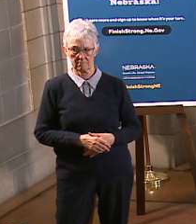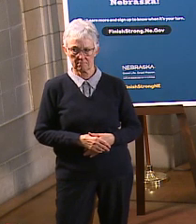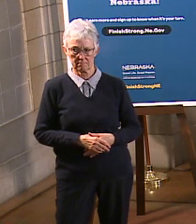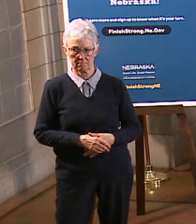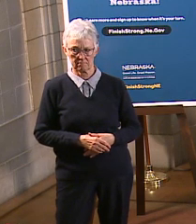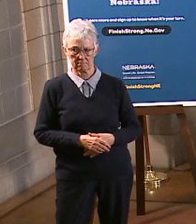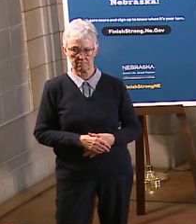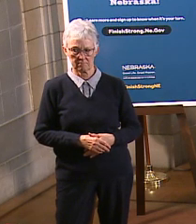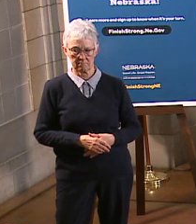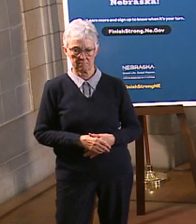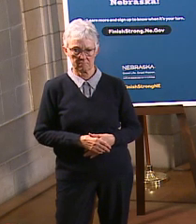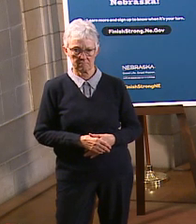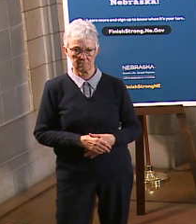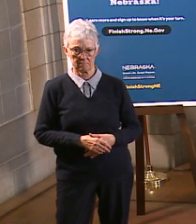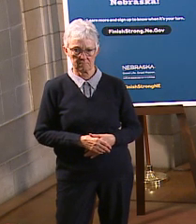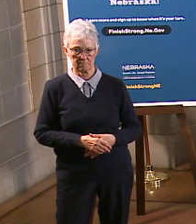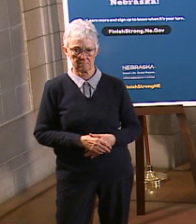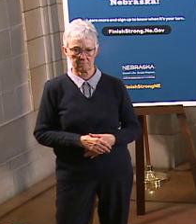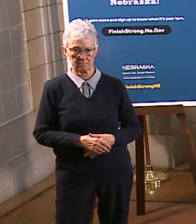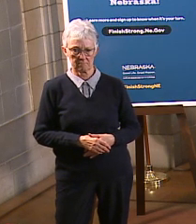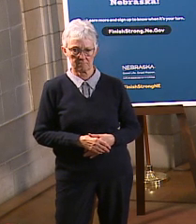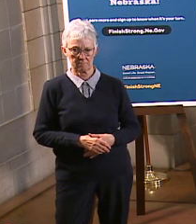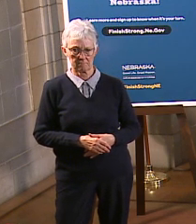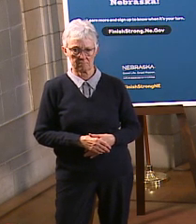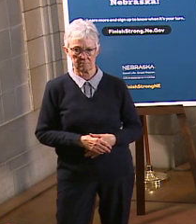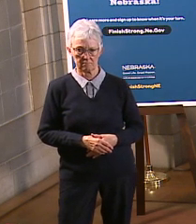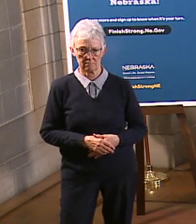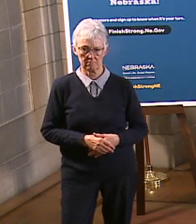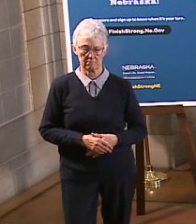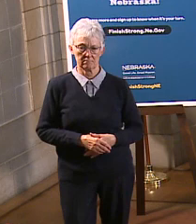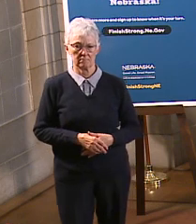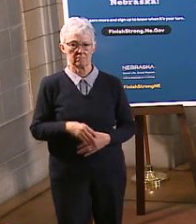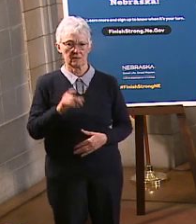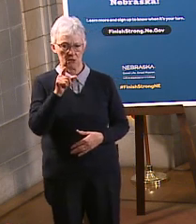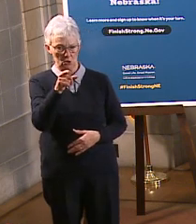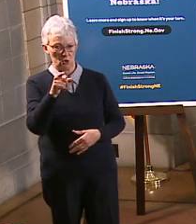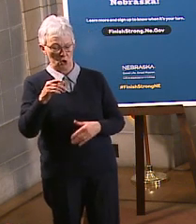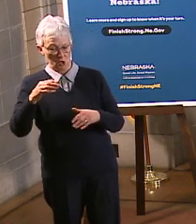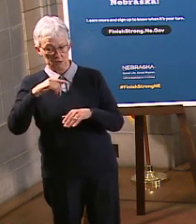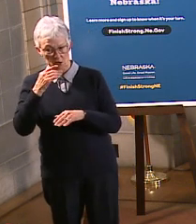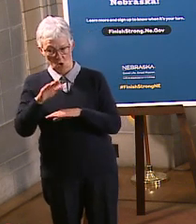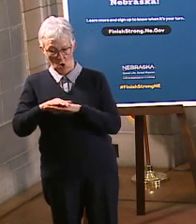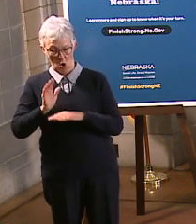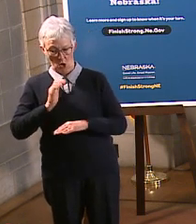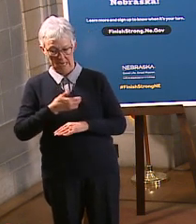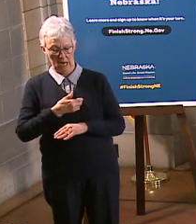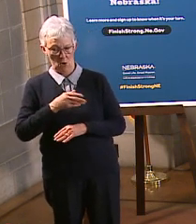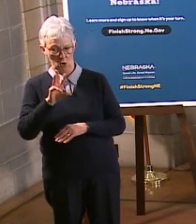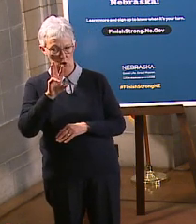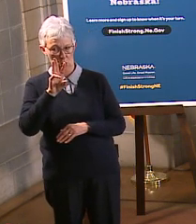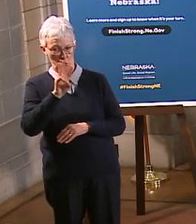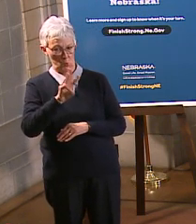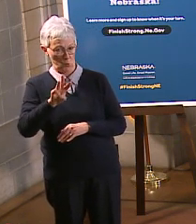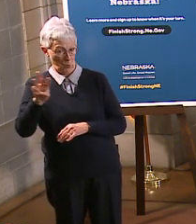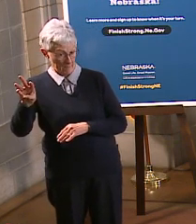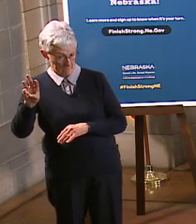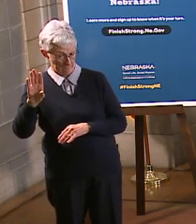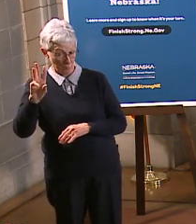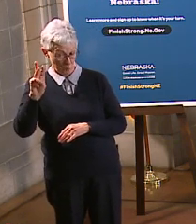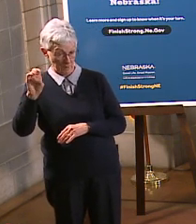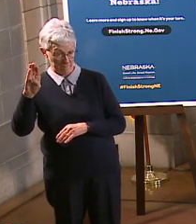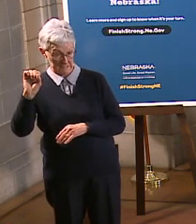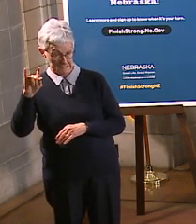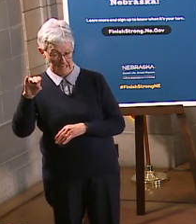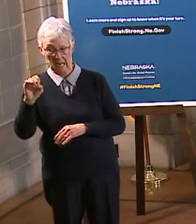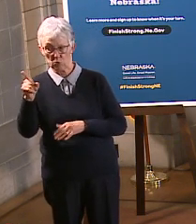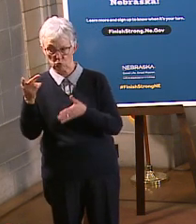put that into play, I guess, when you determine the order of the 64 to 18? So the question was,